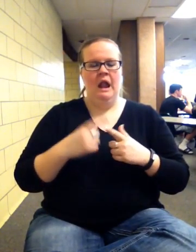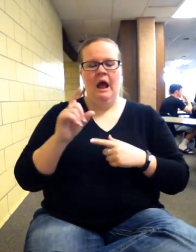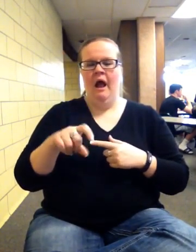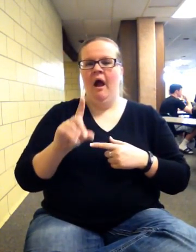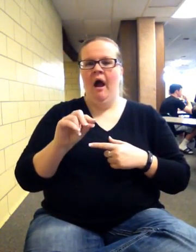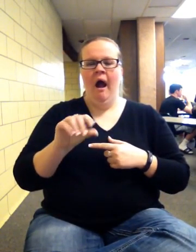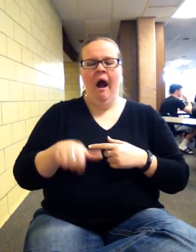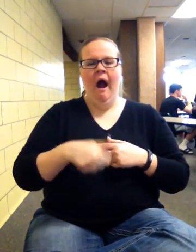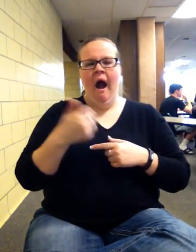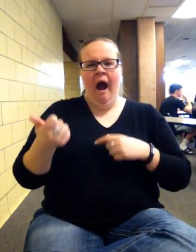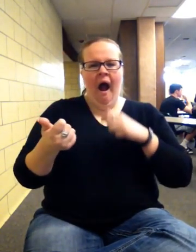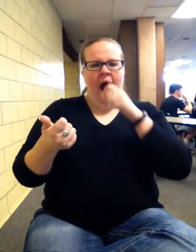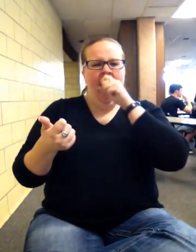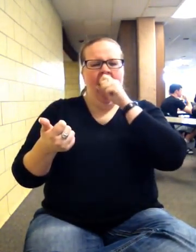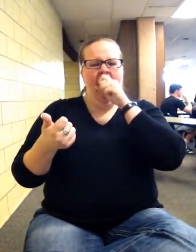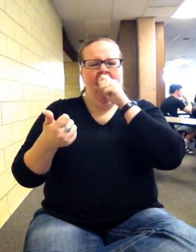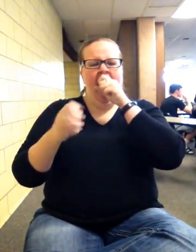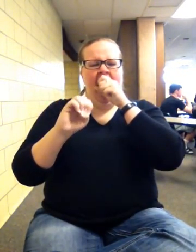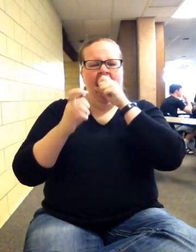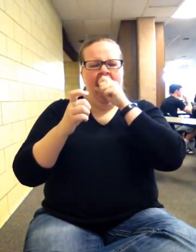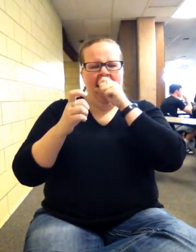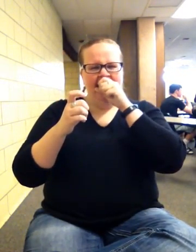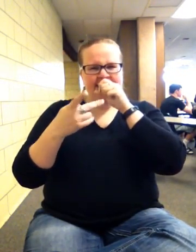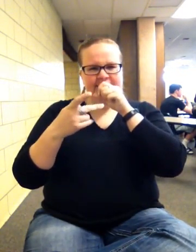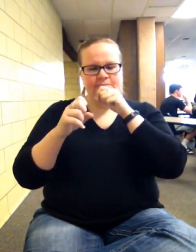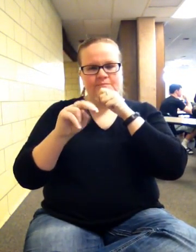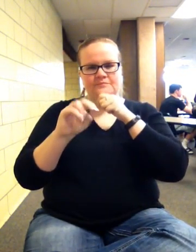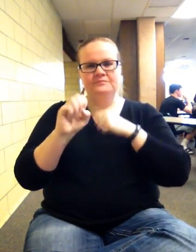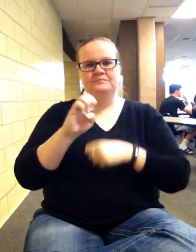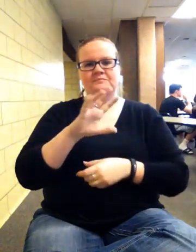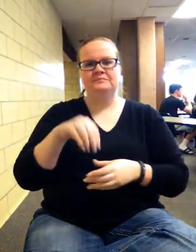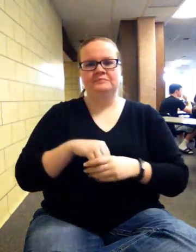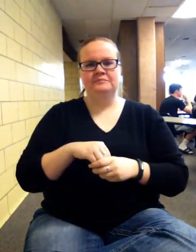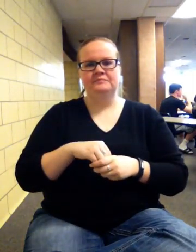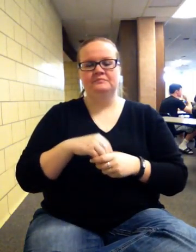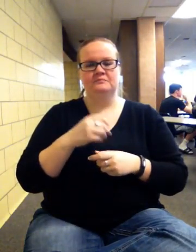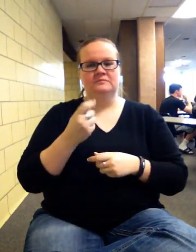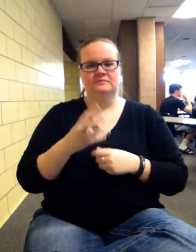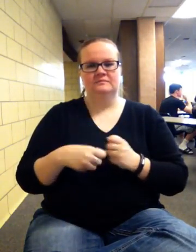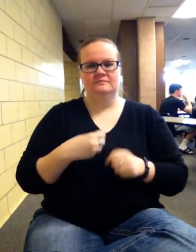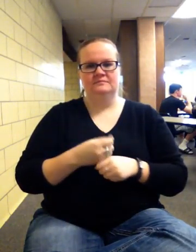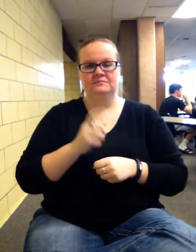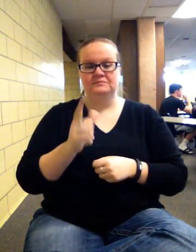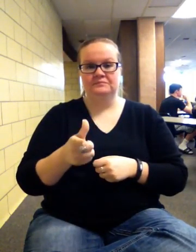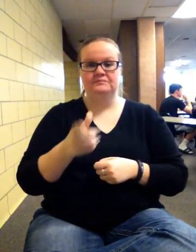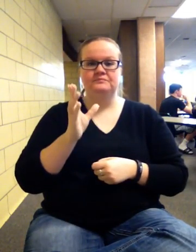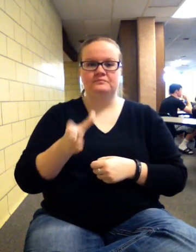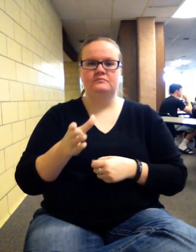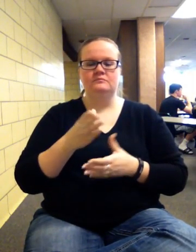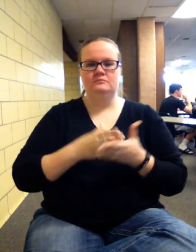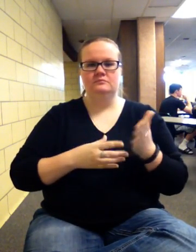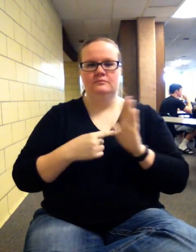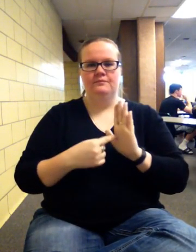some other expenses that are going to come into play a few years later. So there's going to be some examples where they